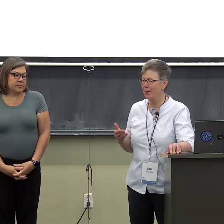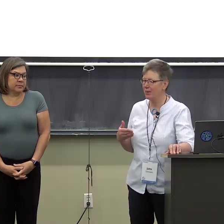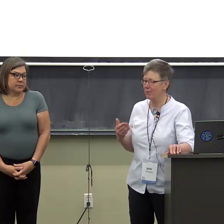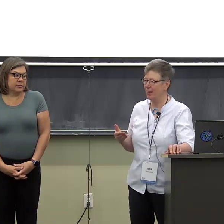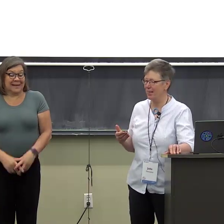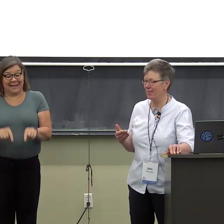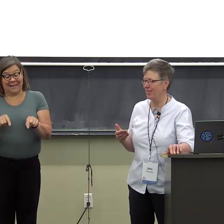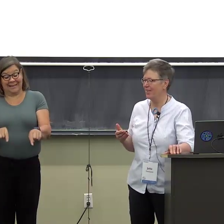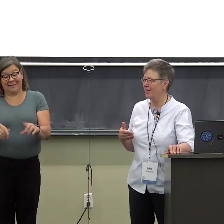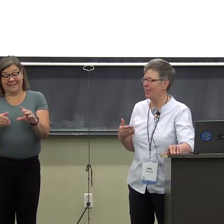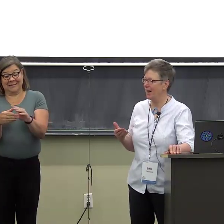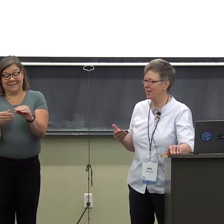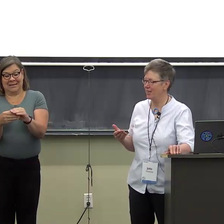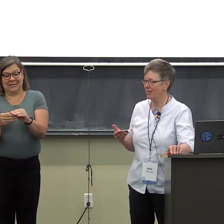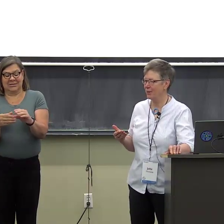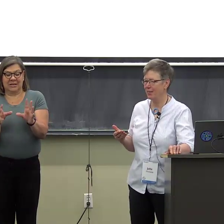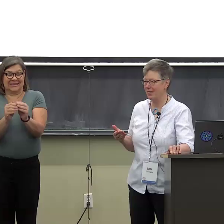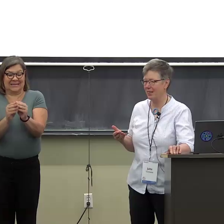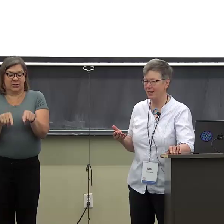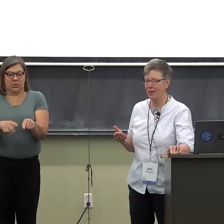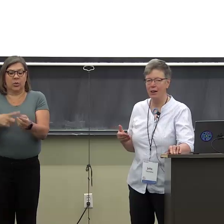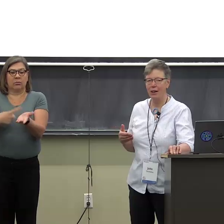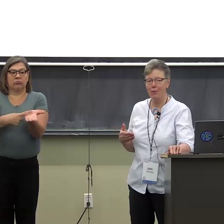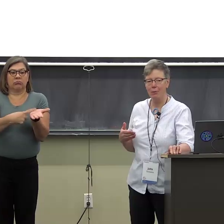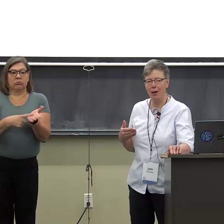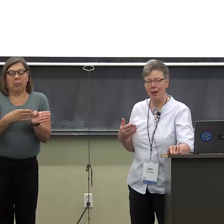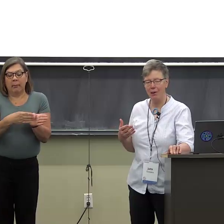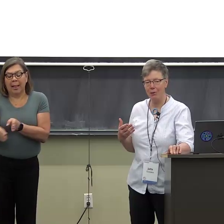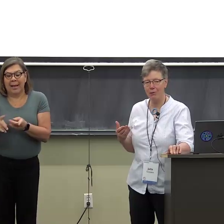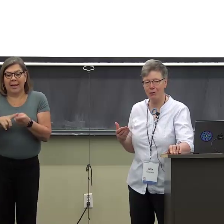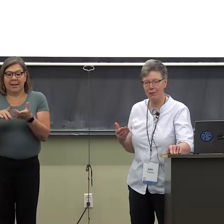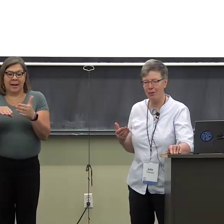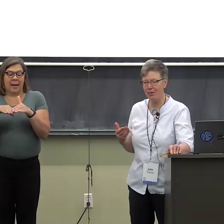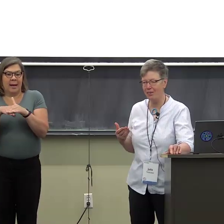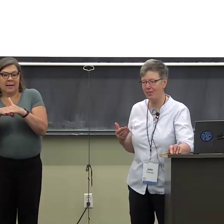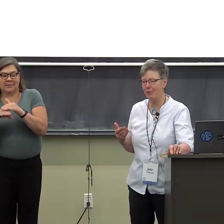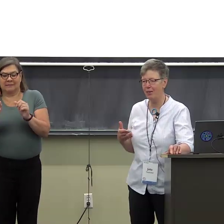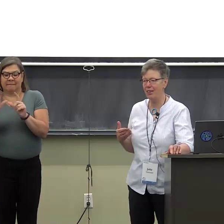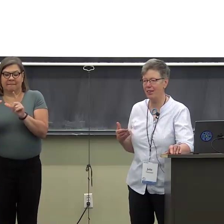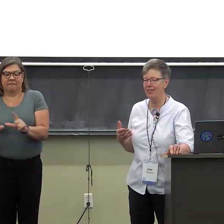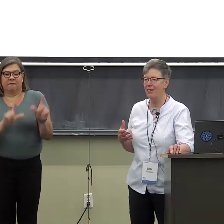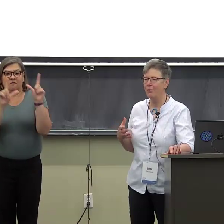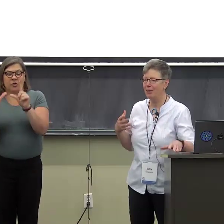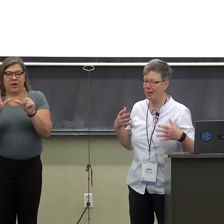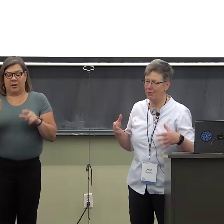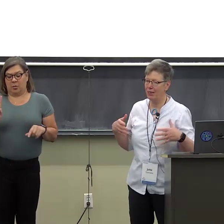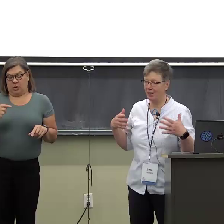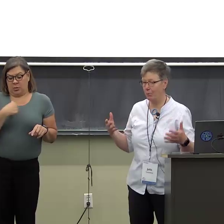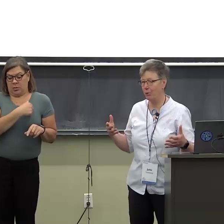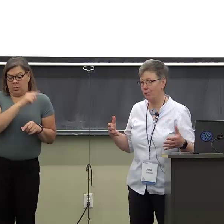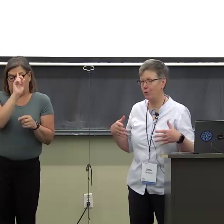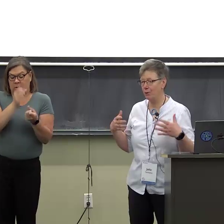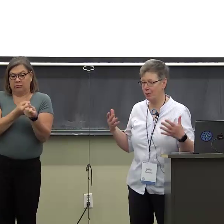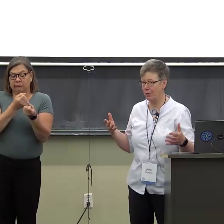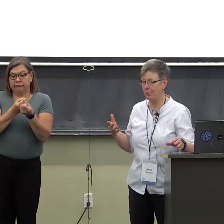discuss what are the plans, what are the actions that we can take, how can we frame this in such a way that we